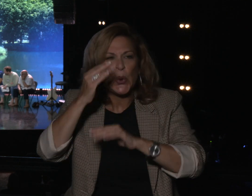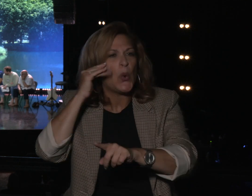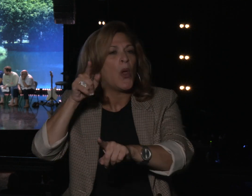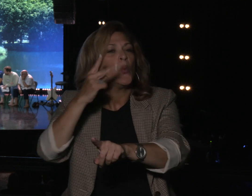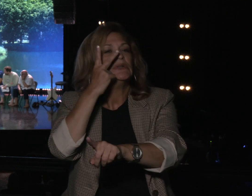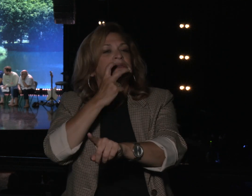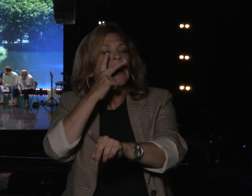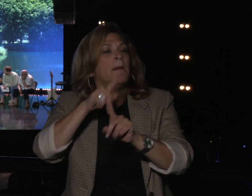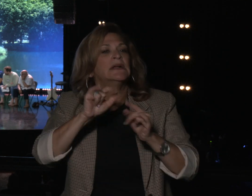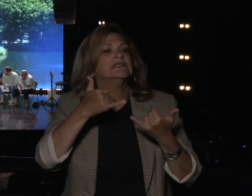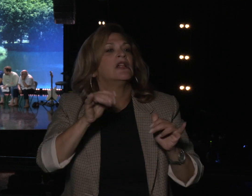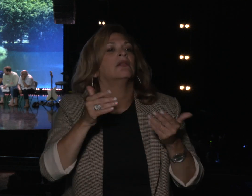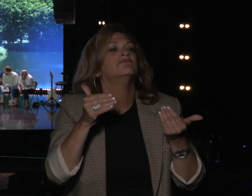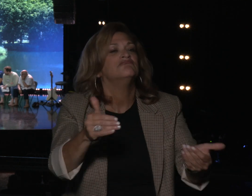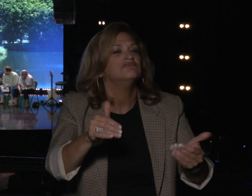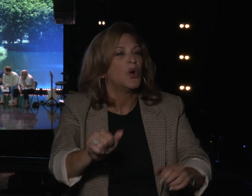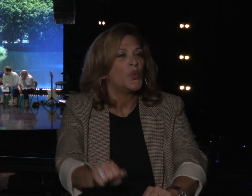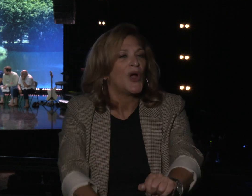You could doubt all you want.